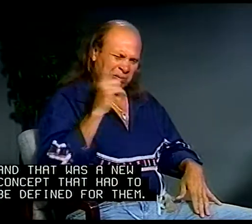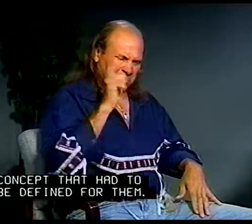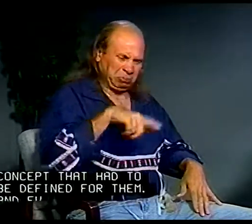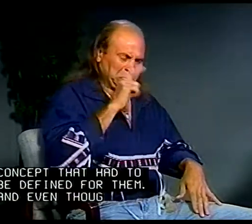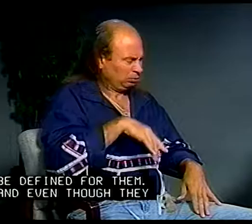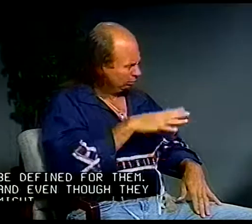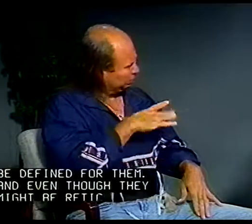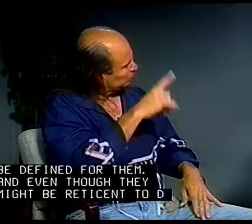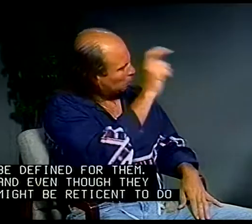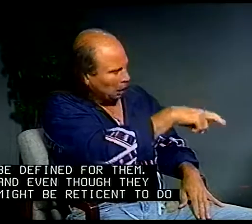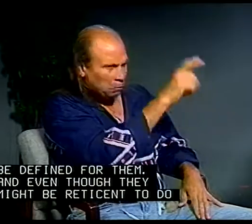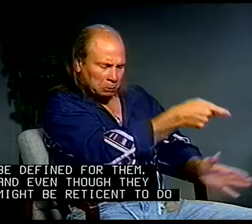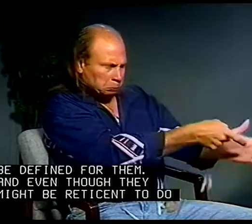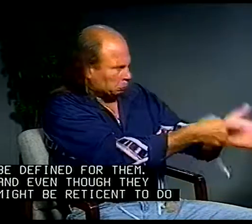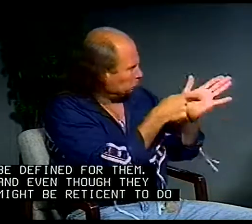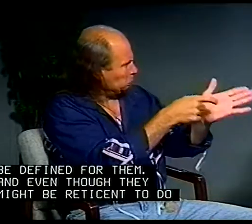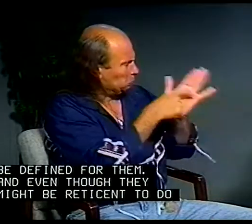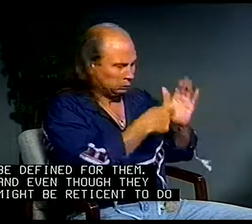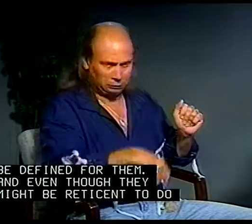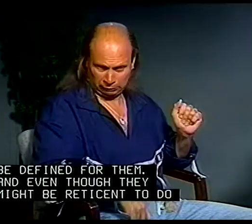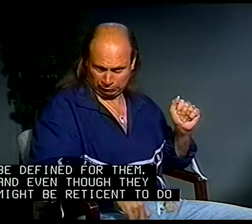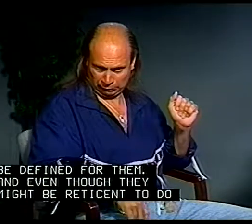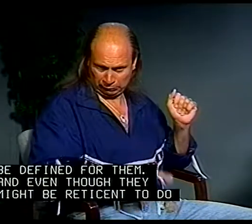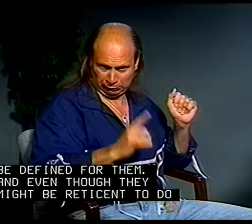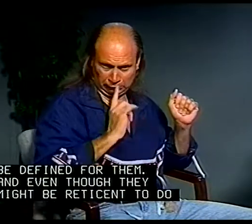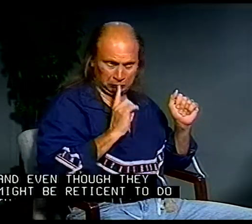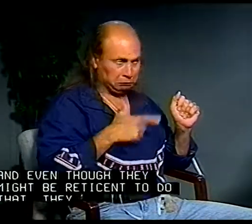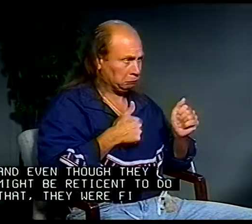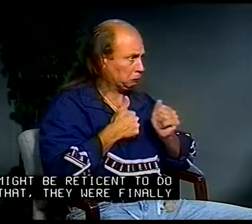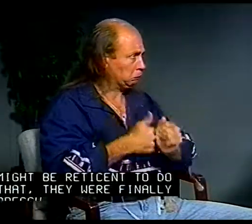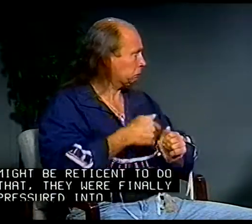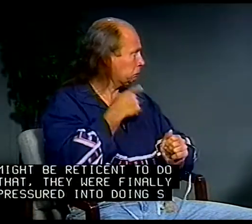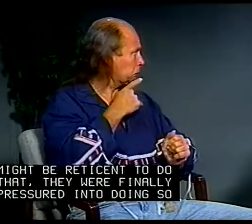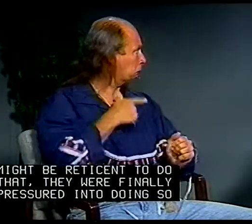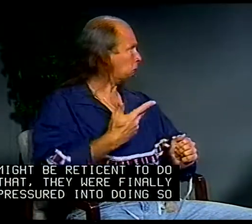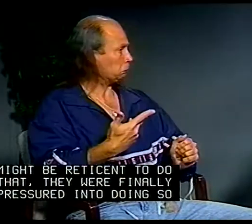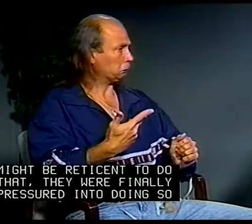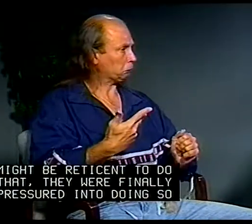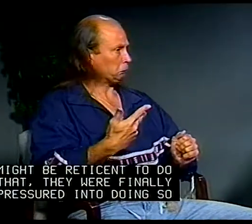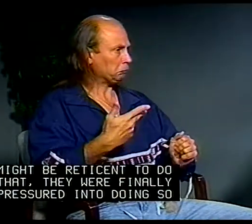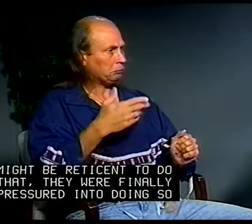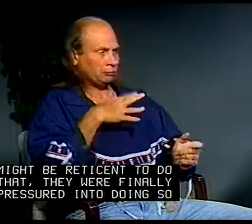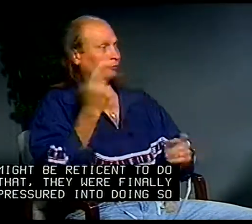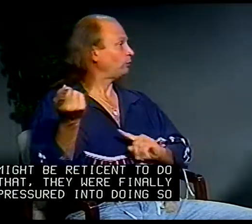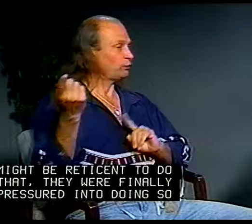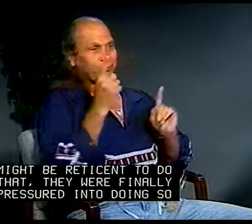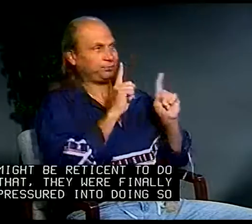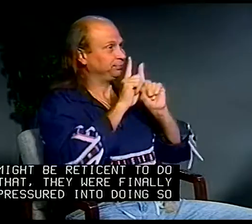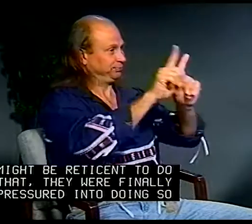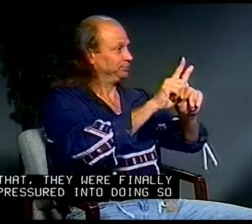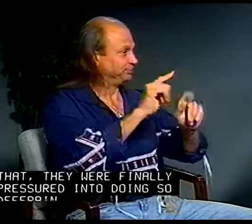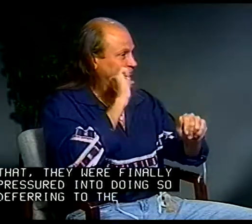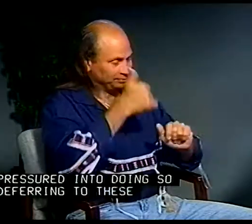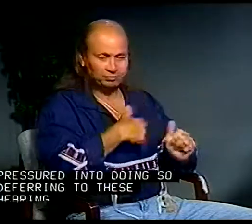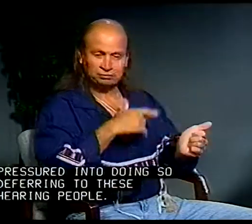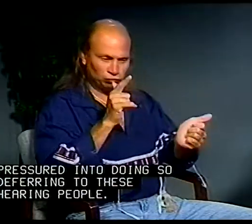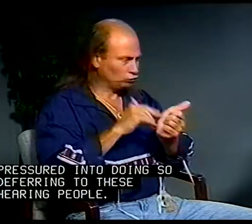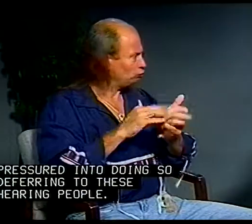be defined for them. And even though that they might be reticent to do that, they were finally pressured